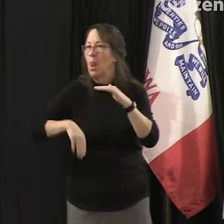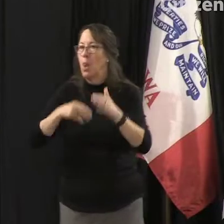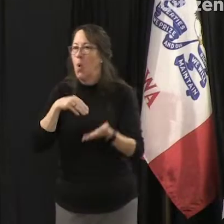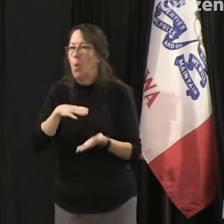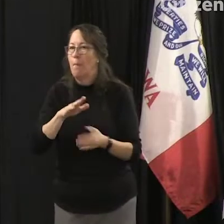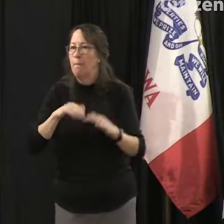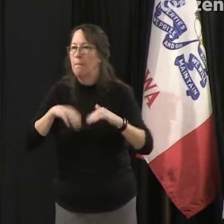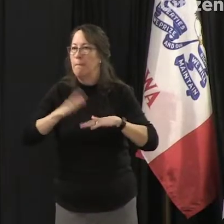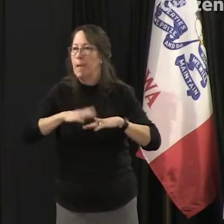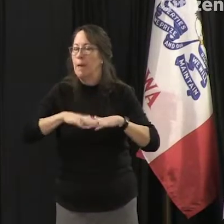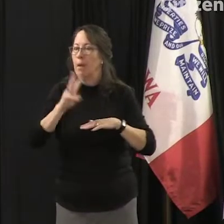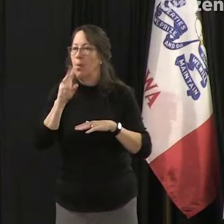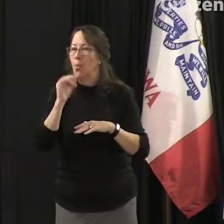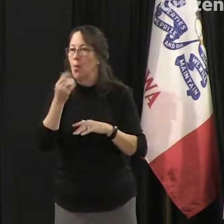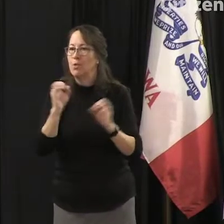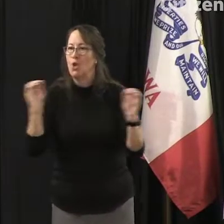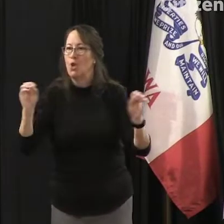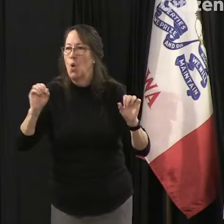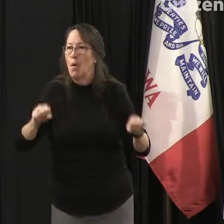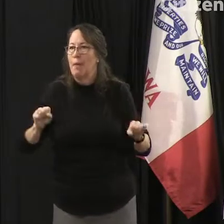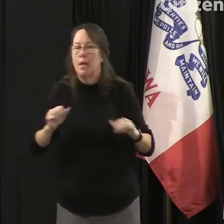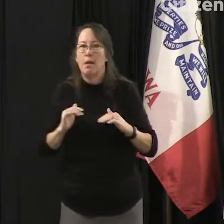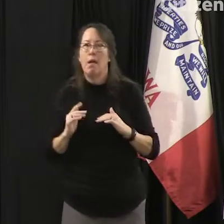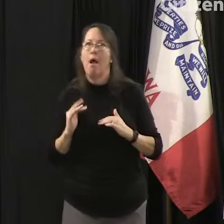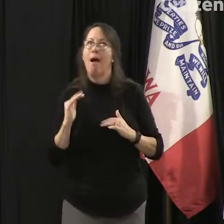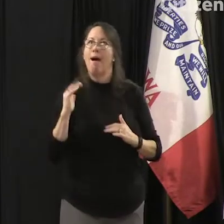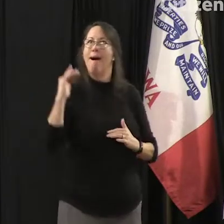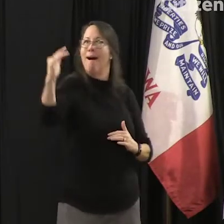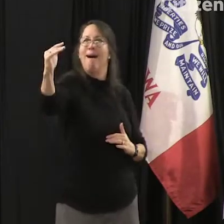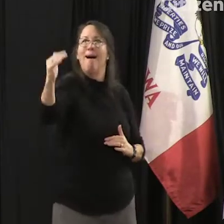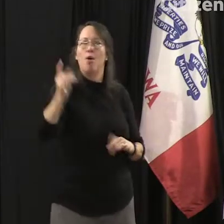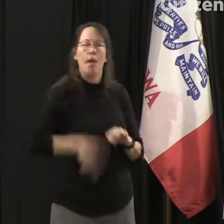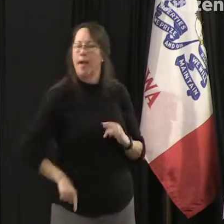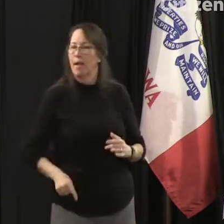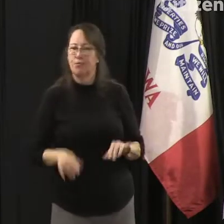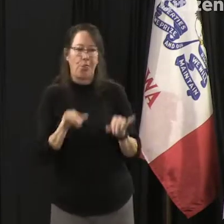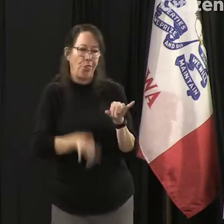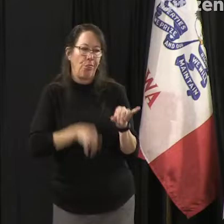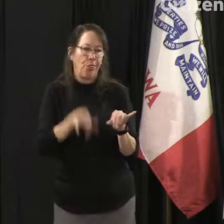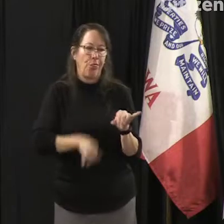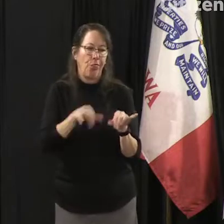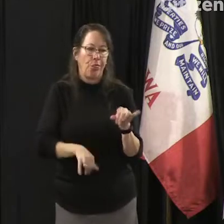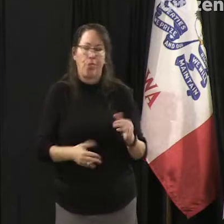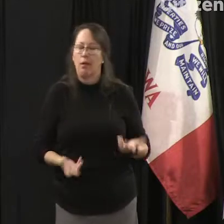wage with no ability to get ahead.